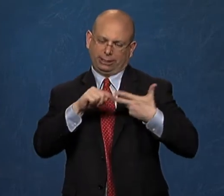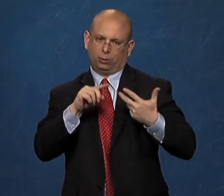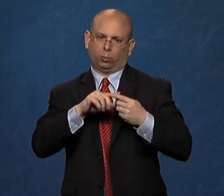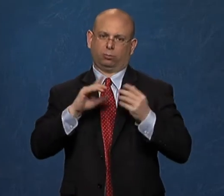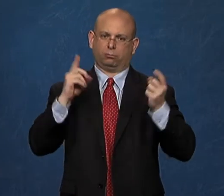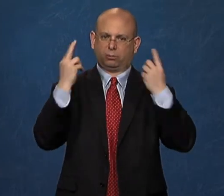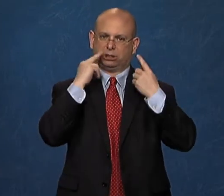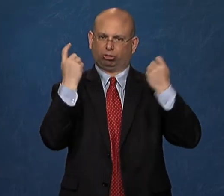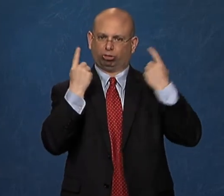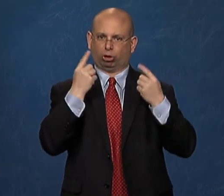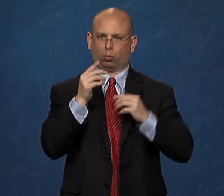VRI.